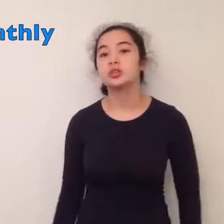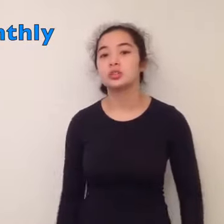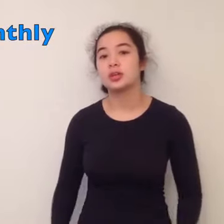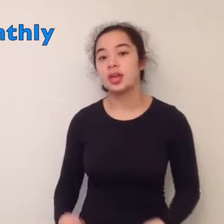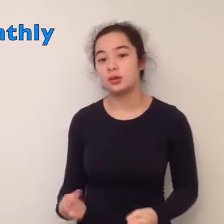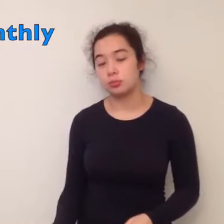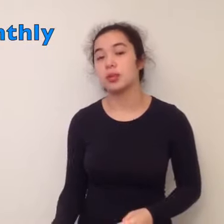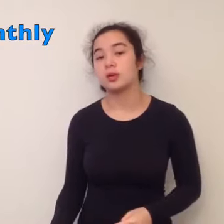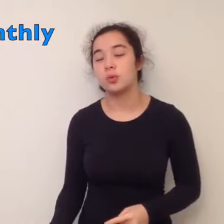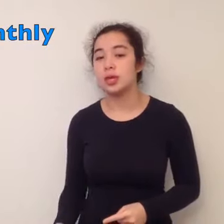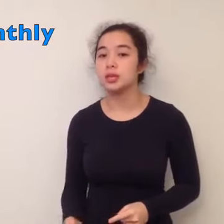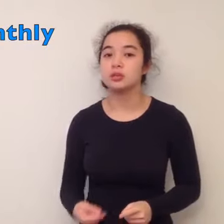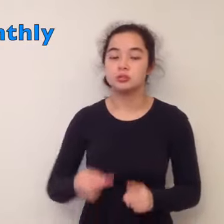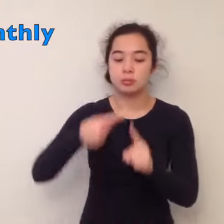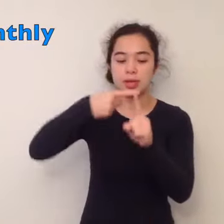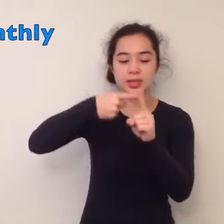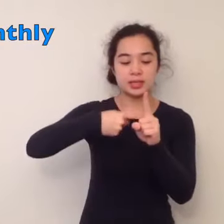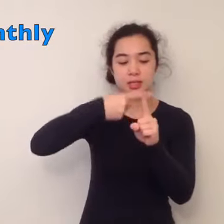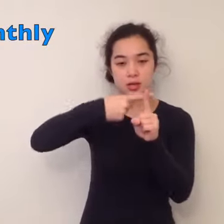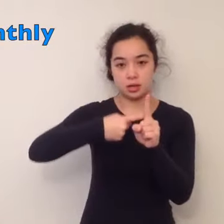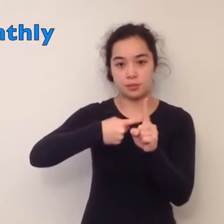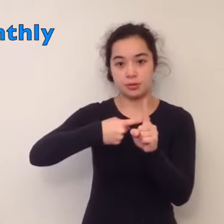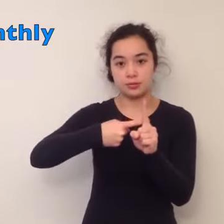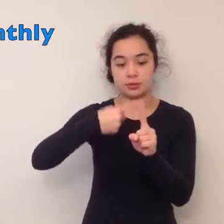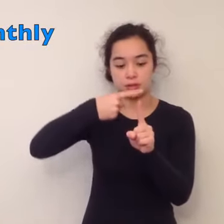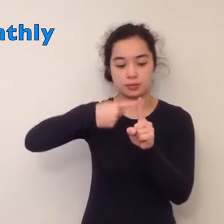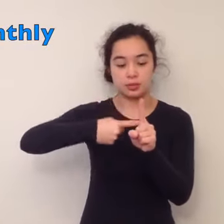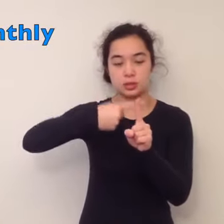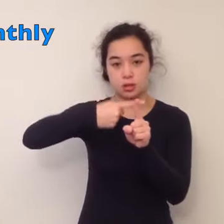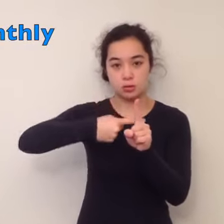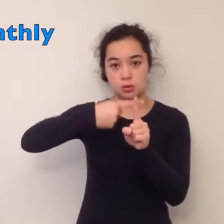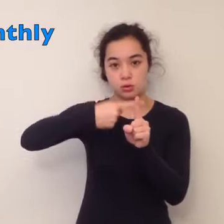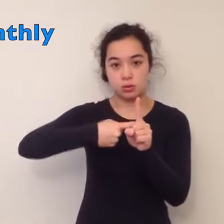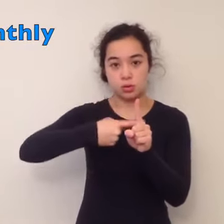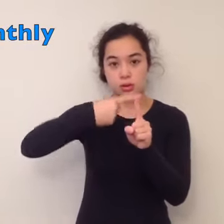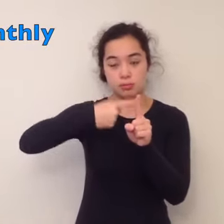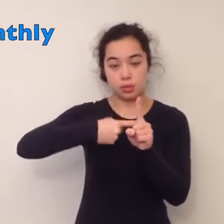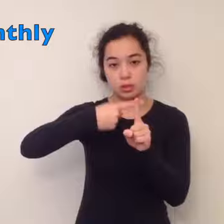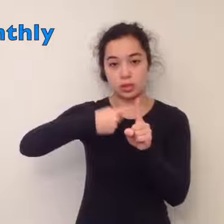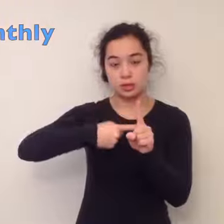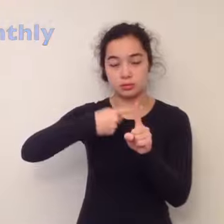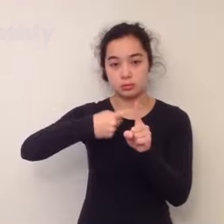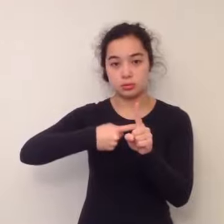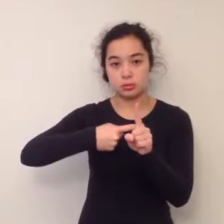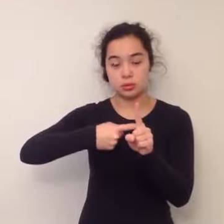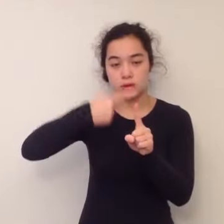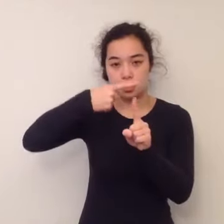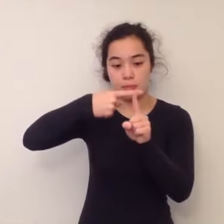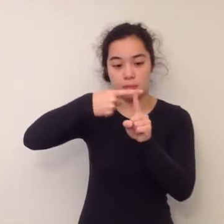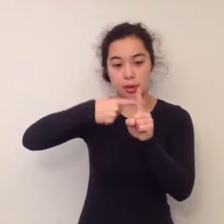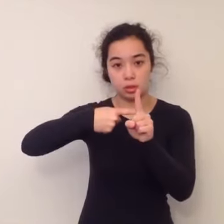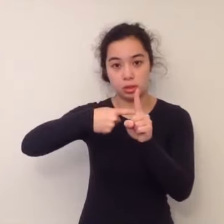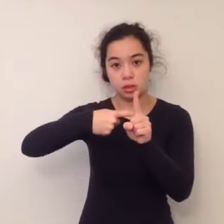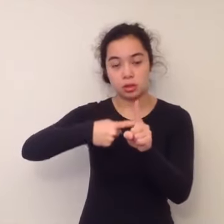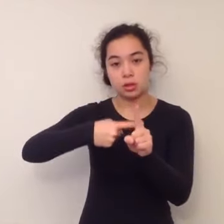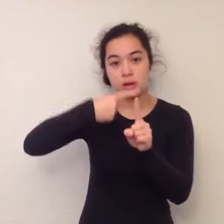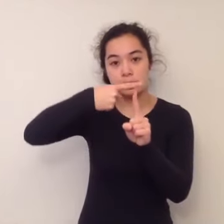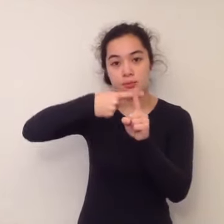just, again, like week, you just repeat that sign a few times. So, monthly. Month.